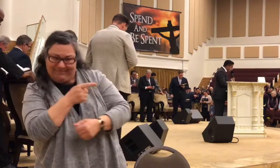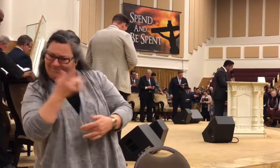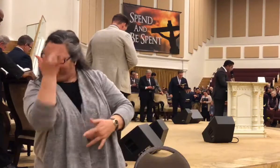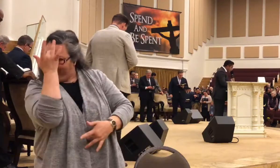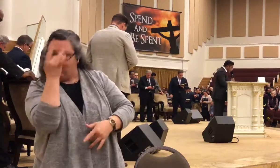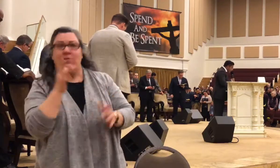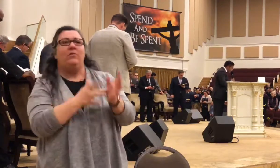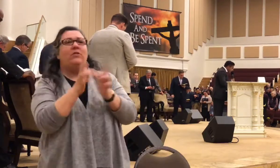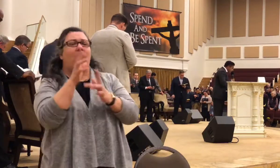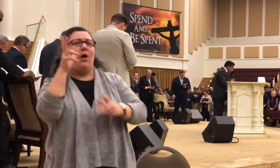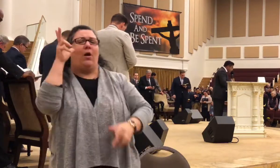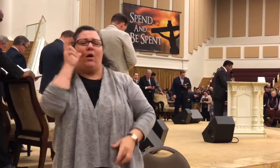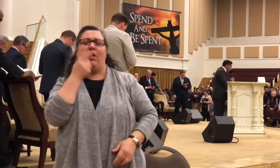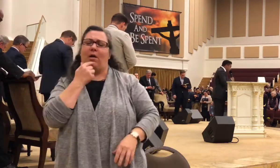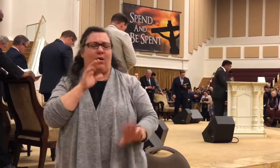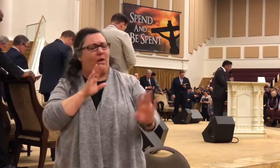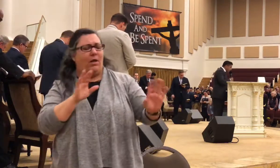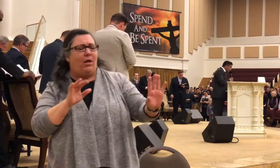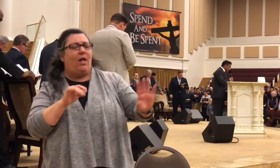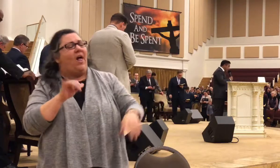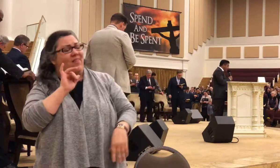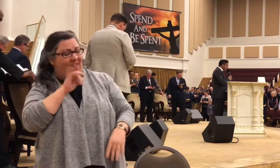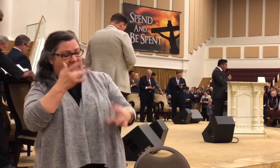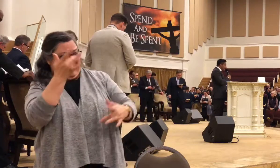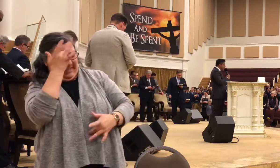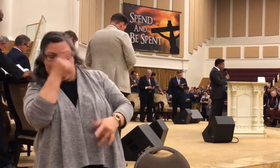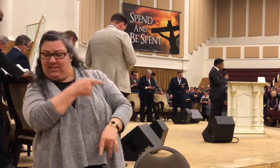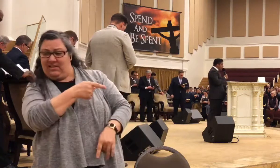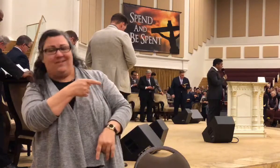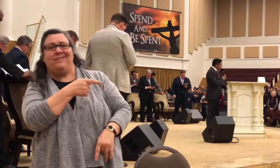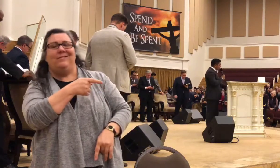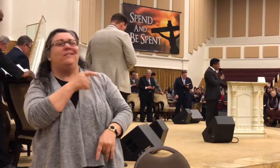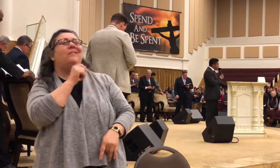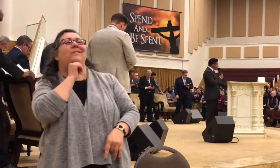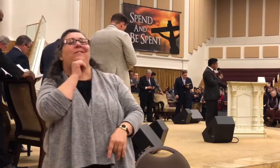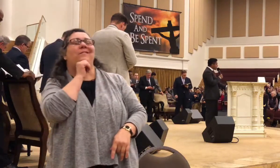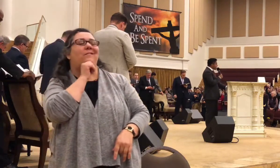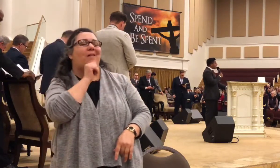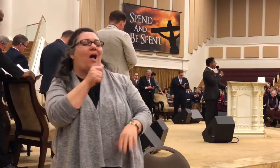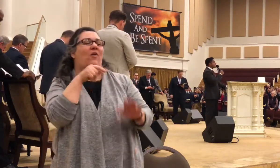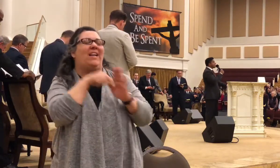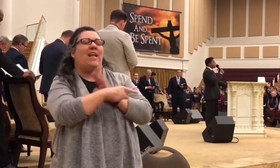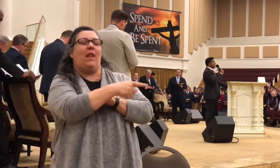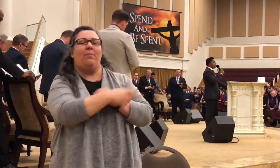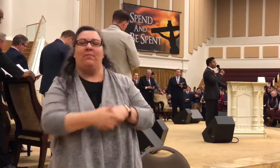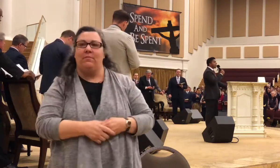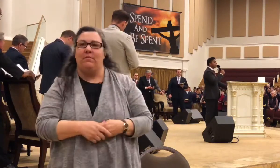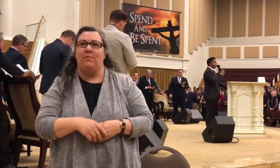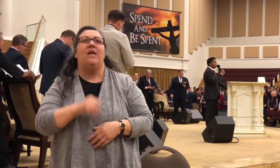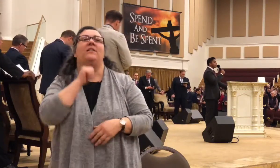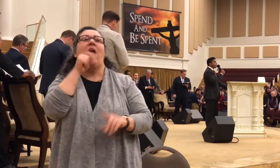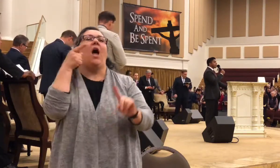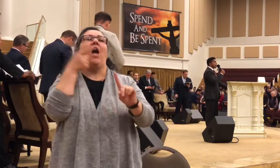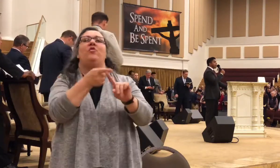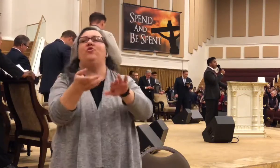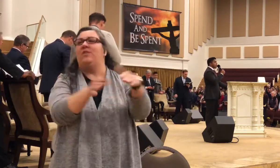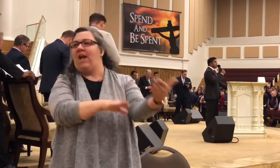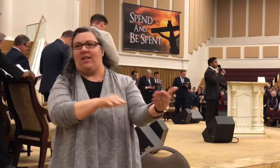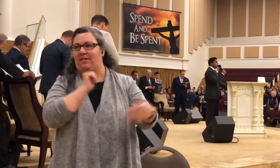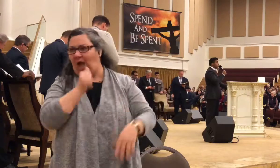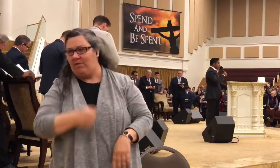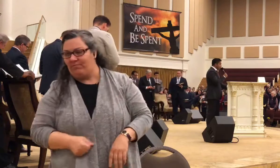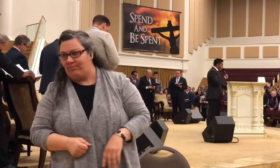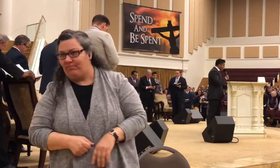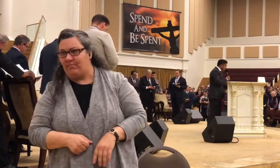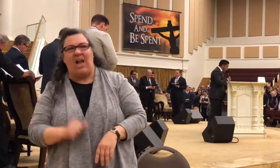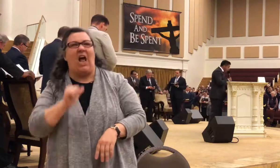Jesus heard that, he said, "This sickness is not unto death." Somebody say, "It's not unto death." It's